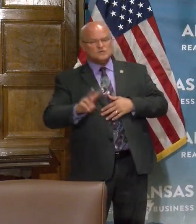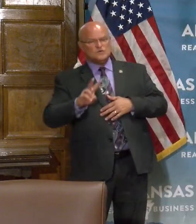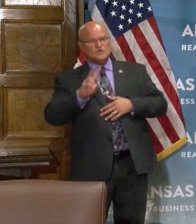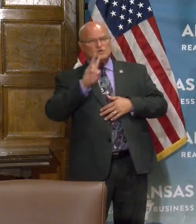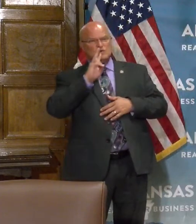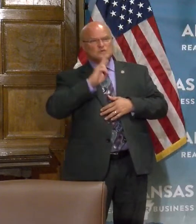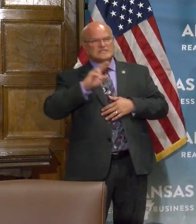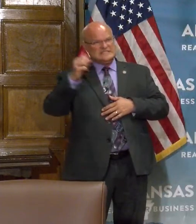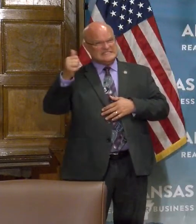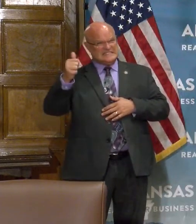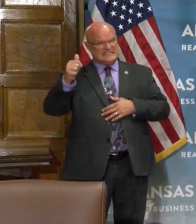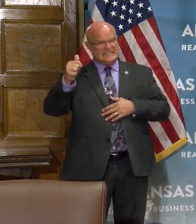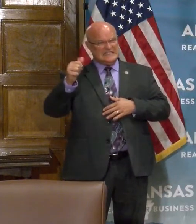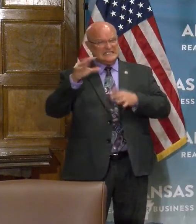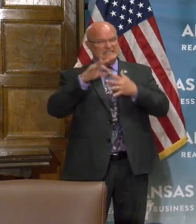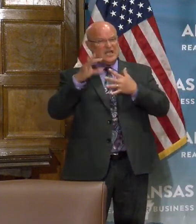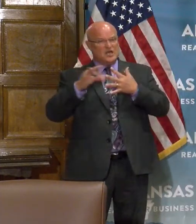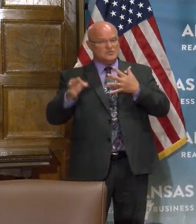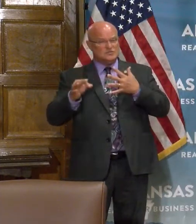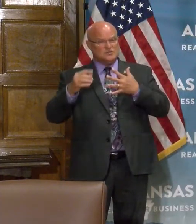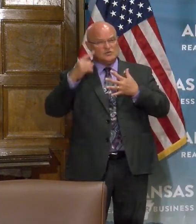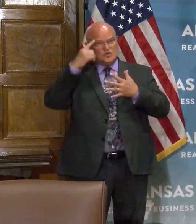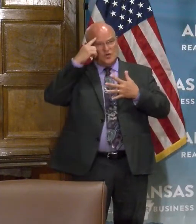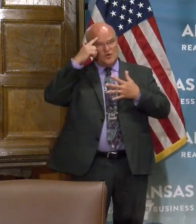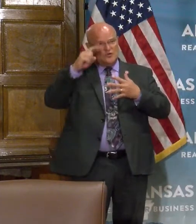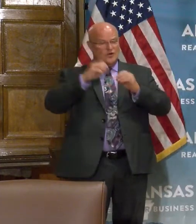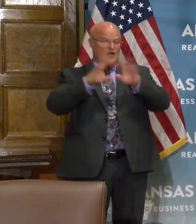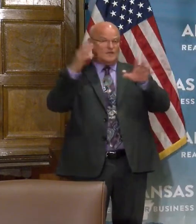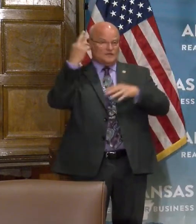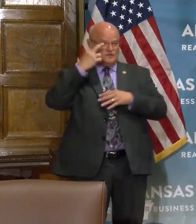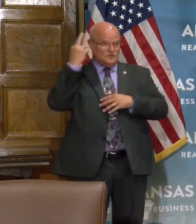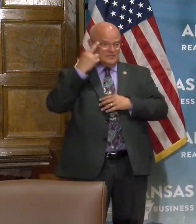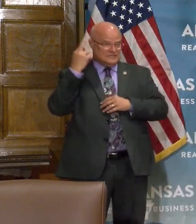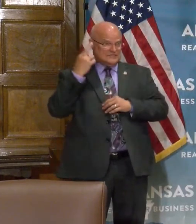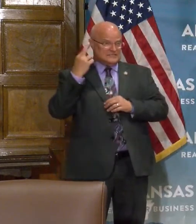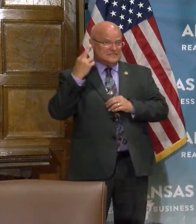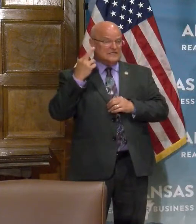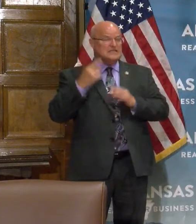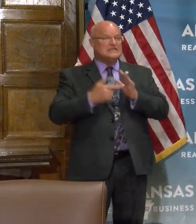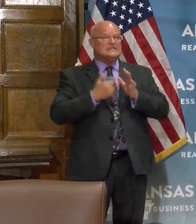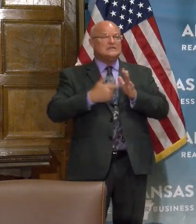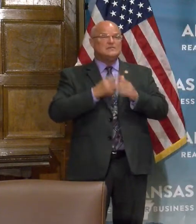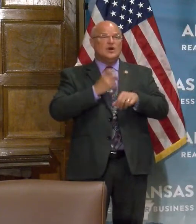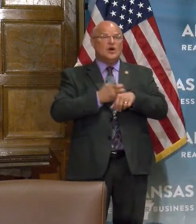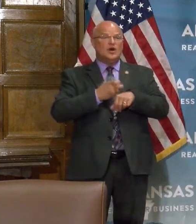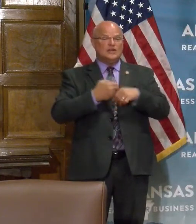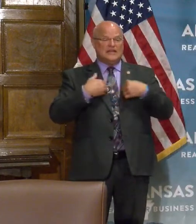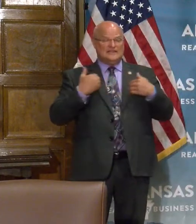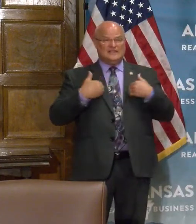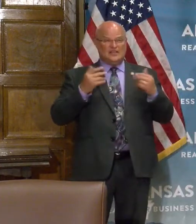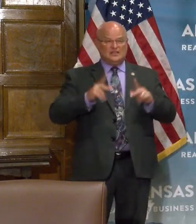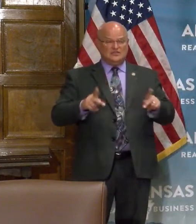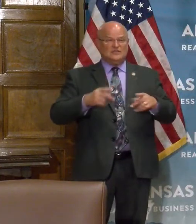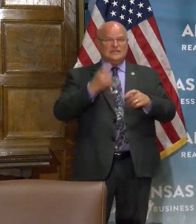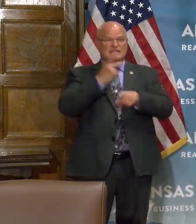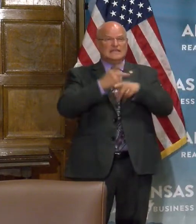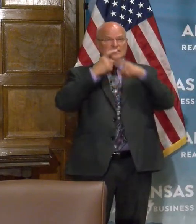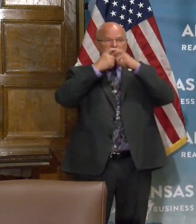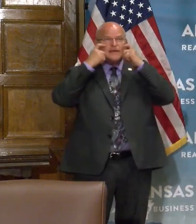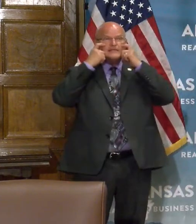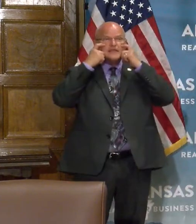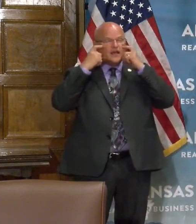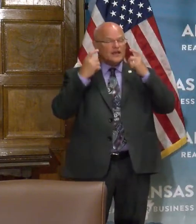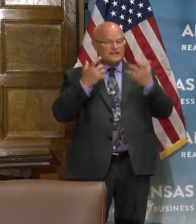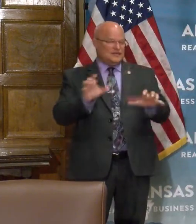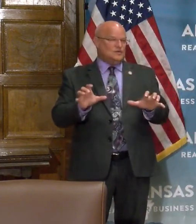age of 2 and 10, it's optional for some pretty obvious reasons. Sometimes it's hard to get those younger children to keep the masks